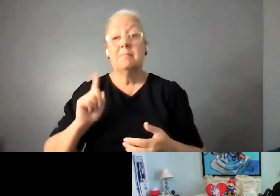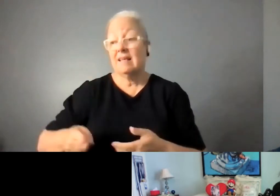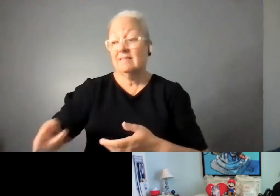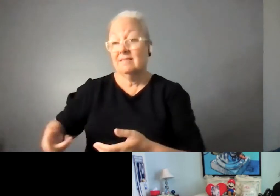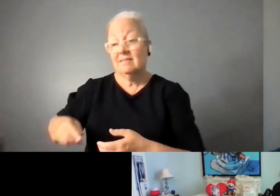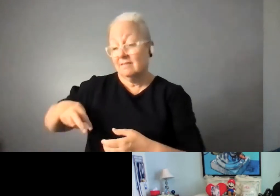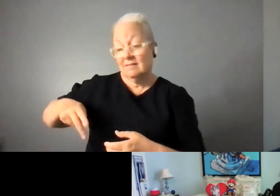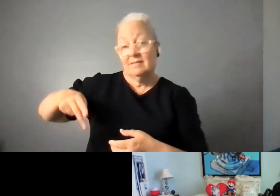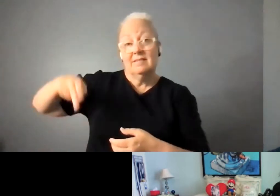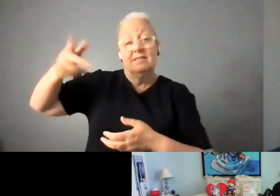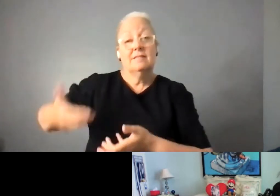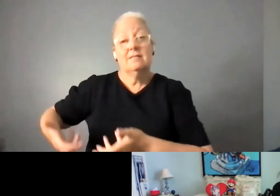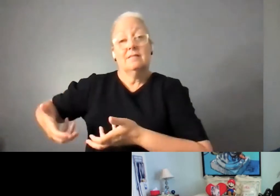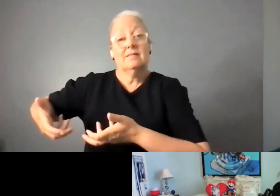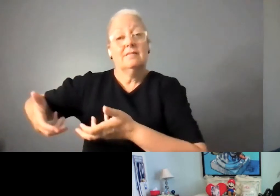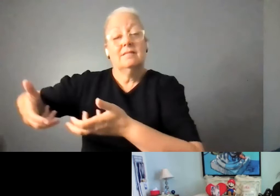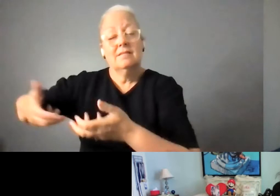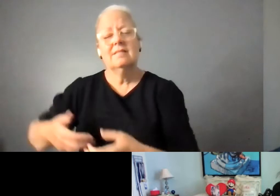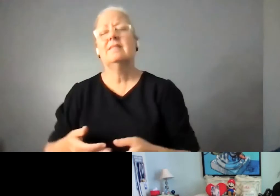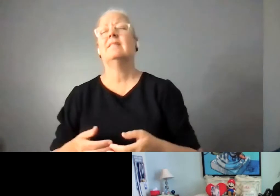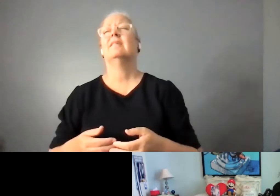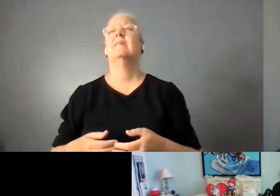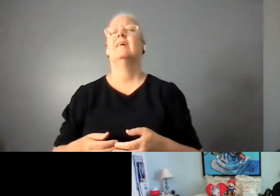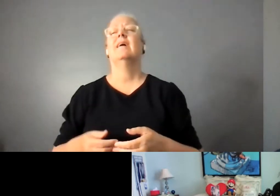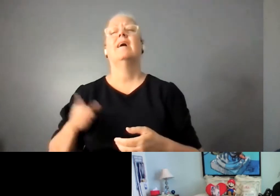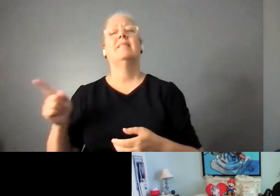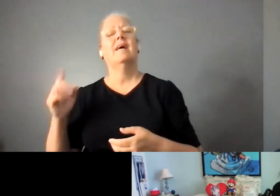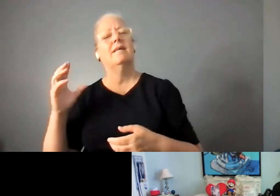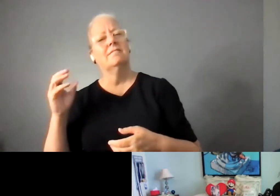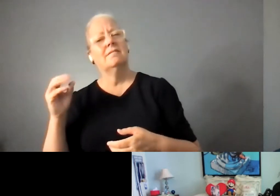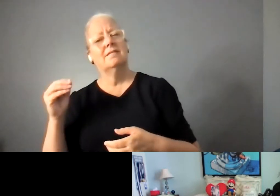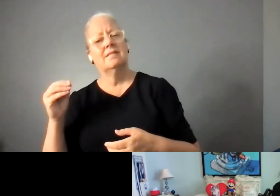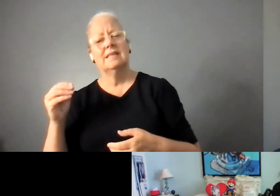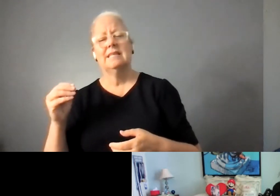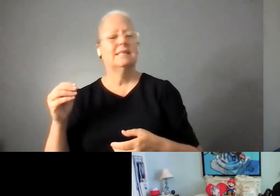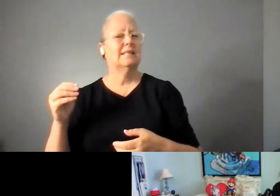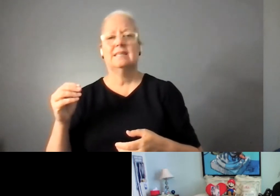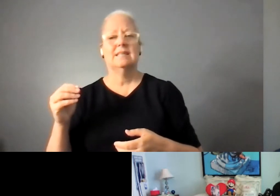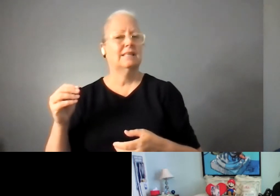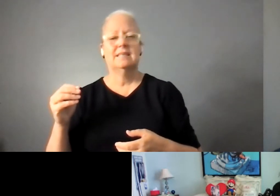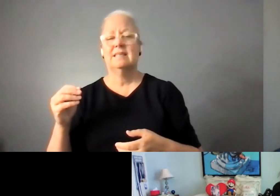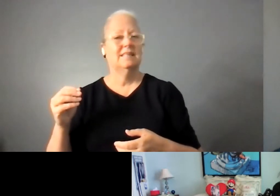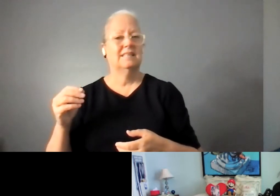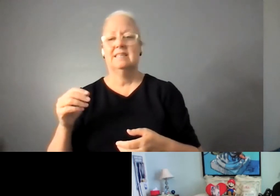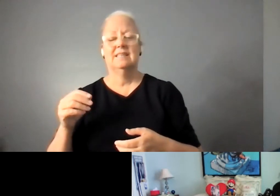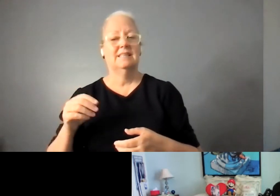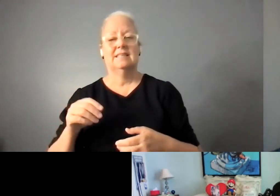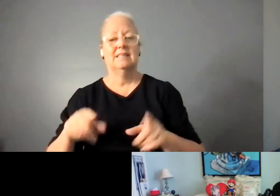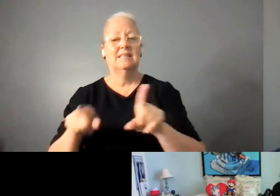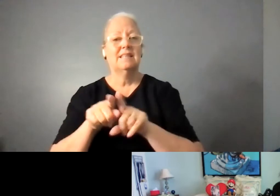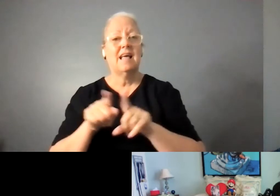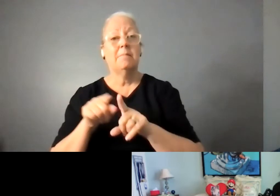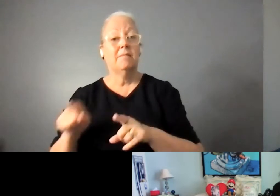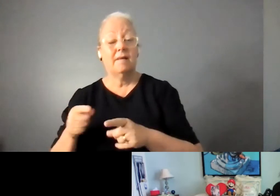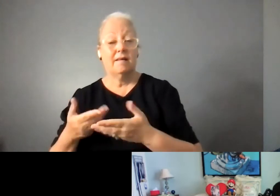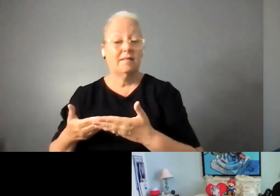And I remember that they said that I couldn't take assistance in class with me